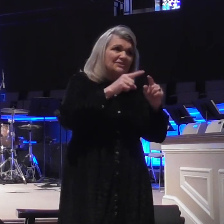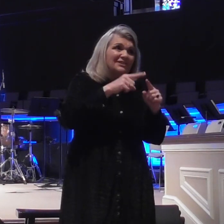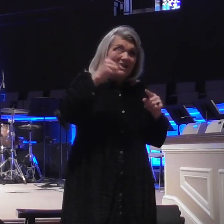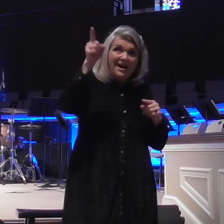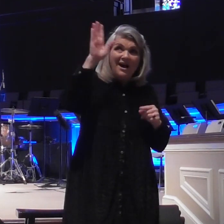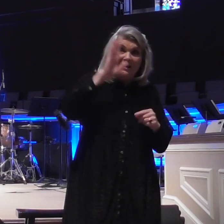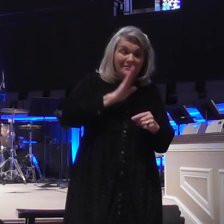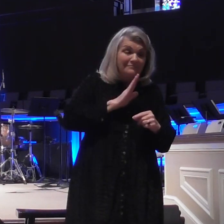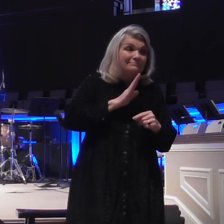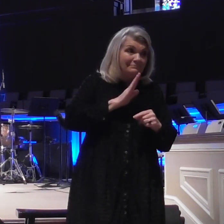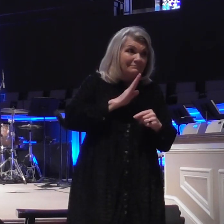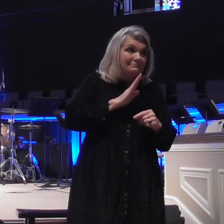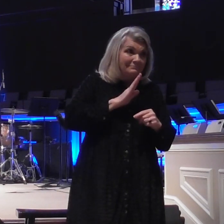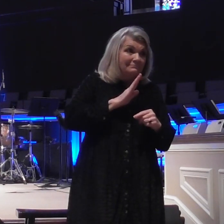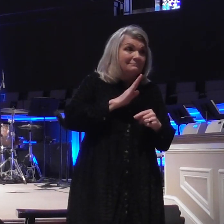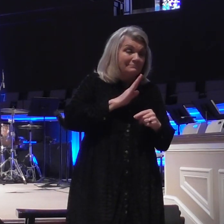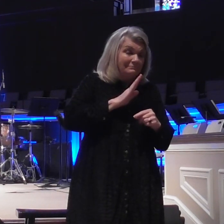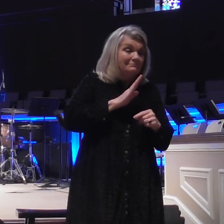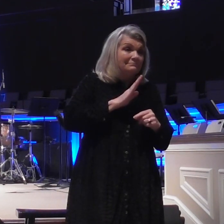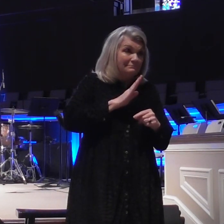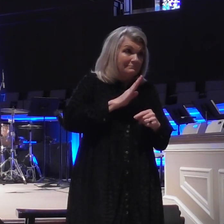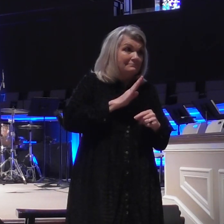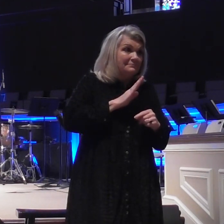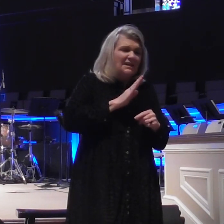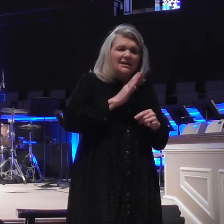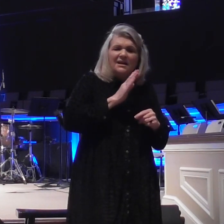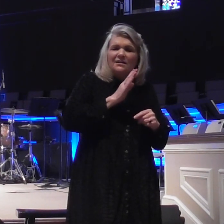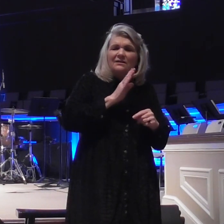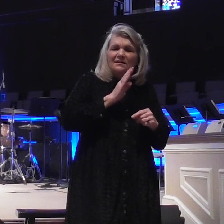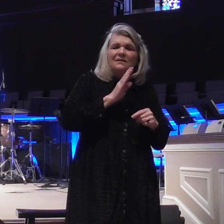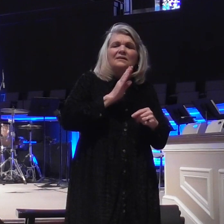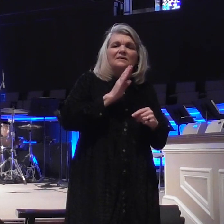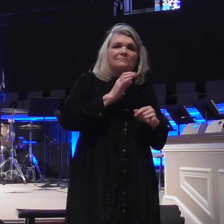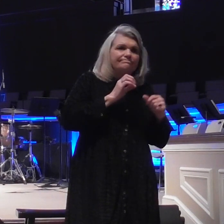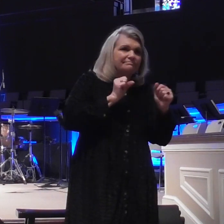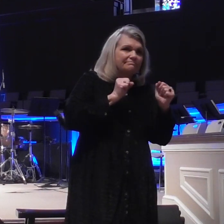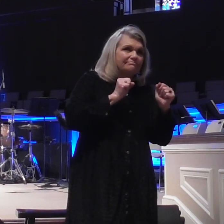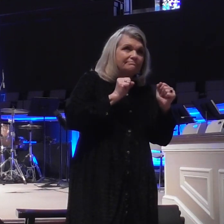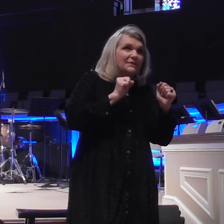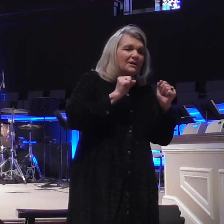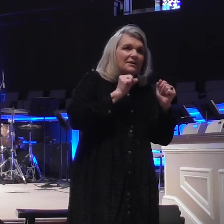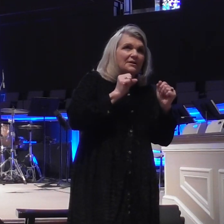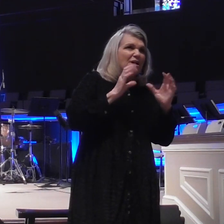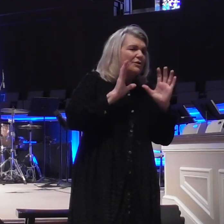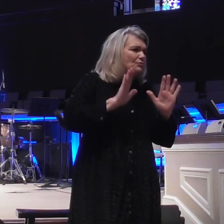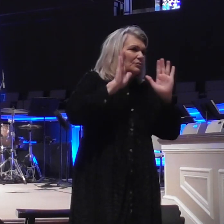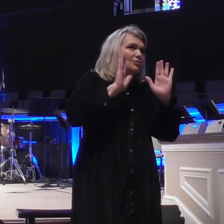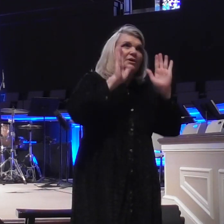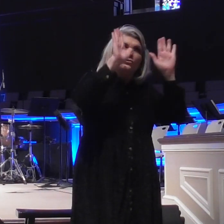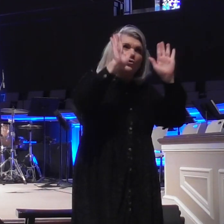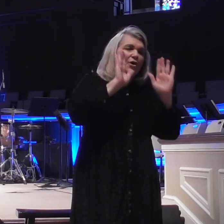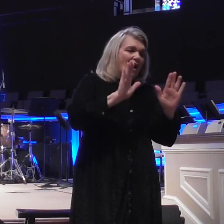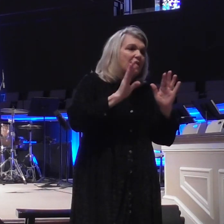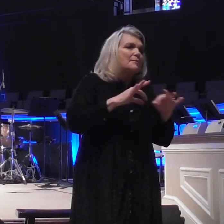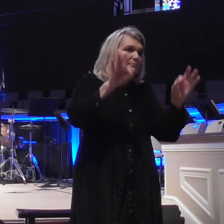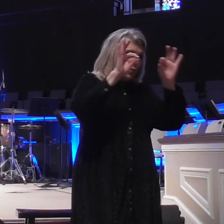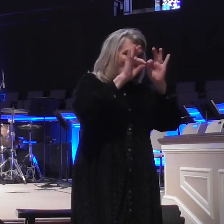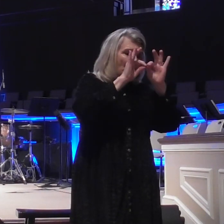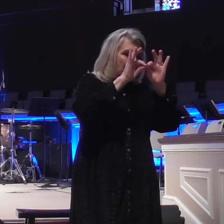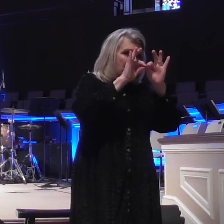They have fundamental and ultimate value. Here's what expressive individualists